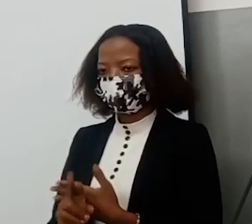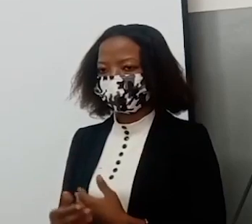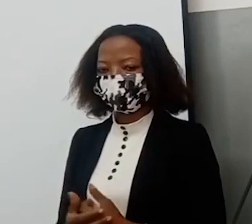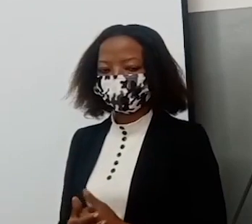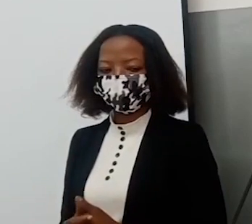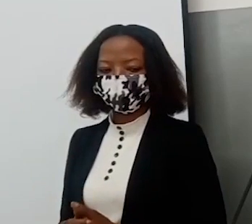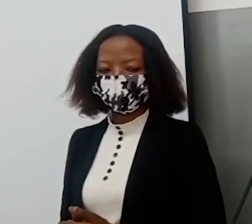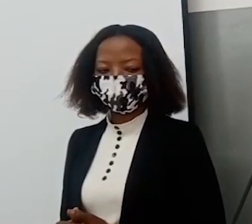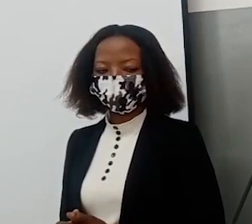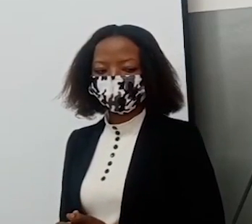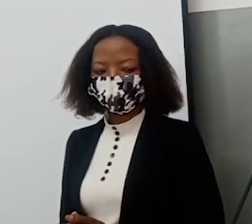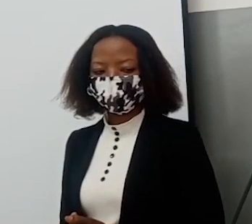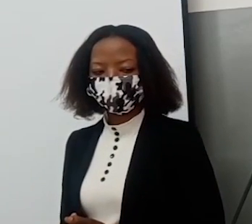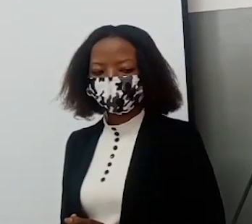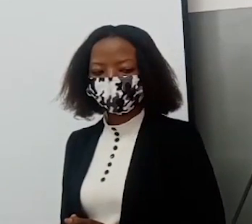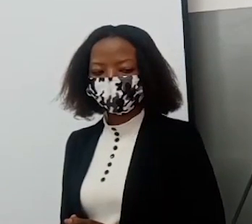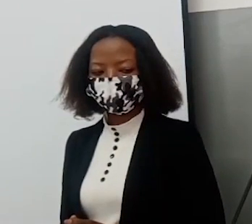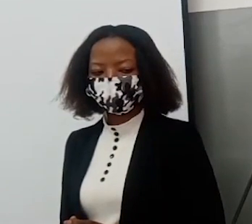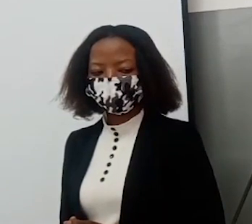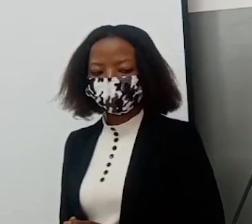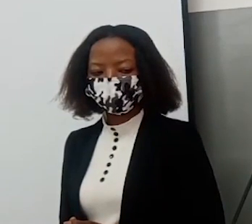country.